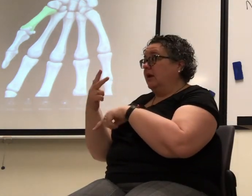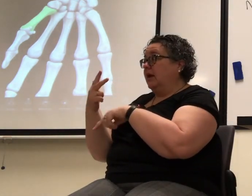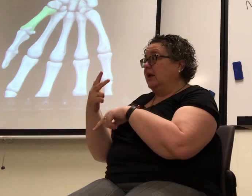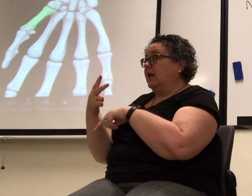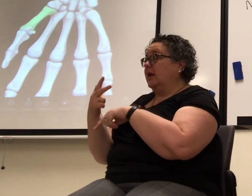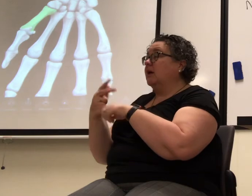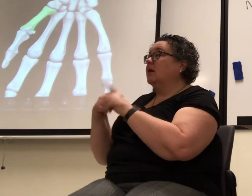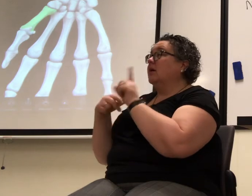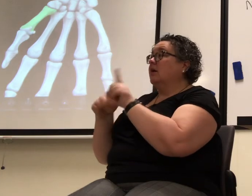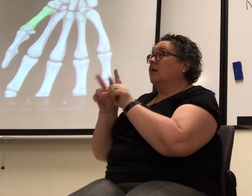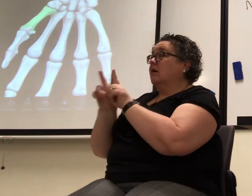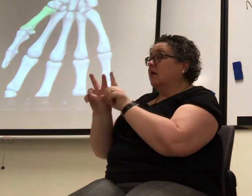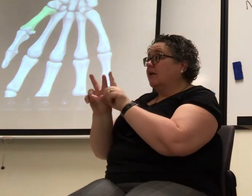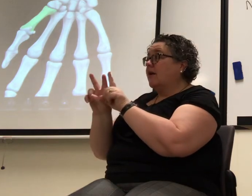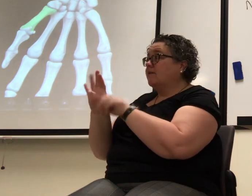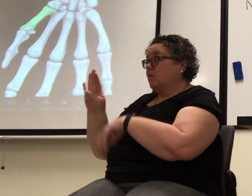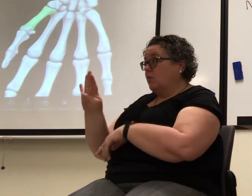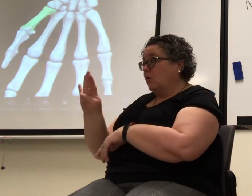4,